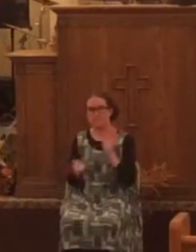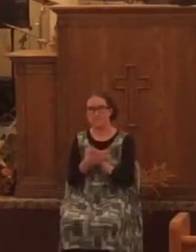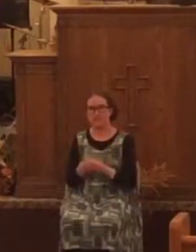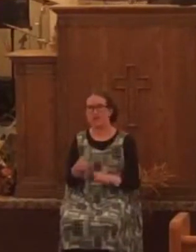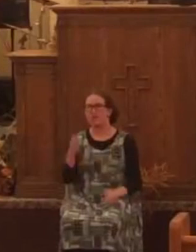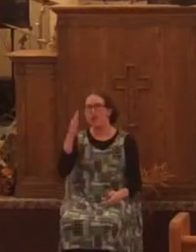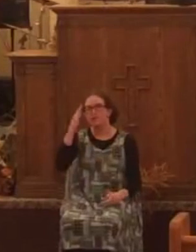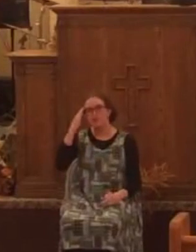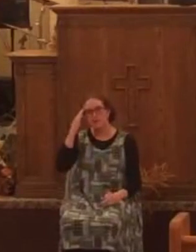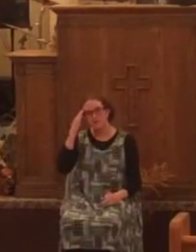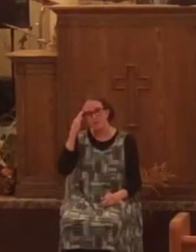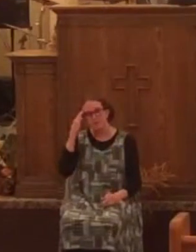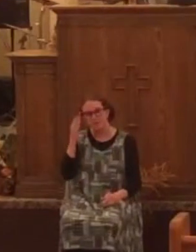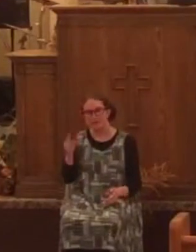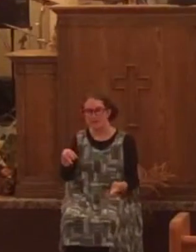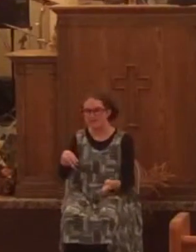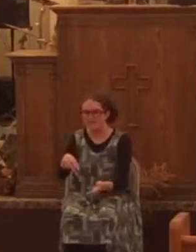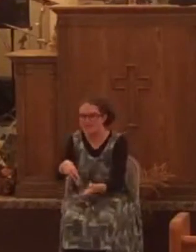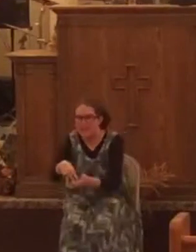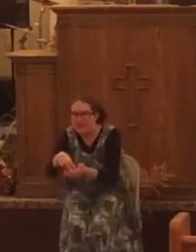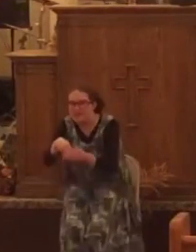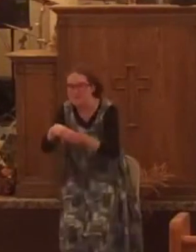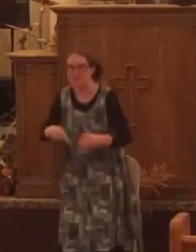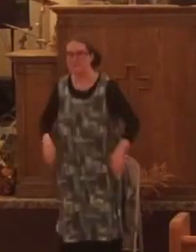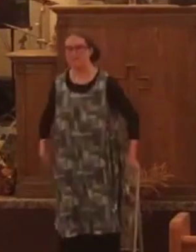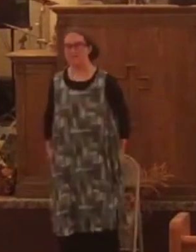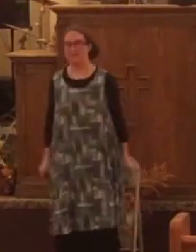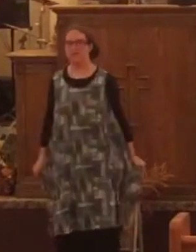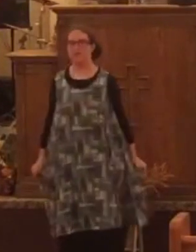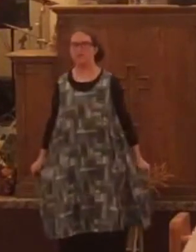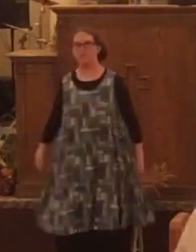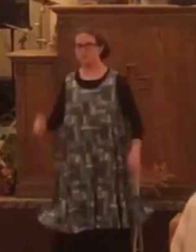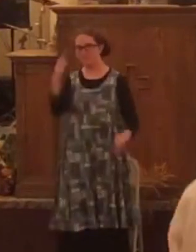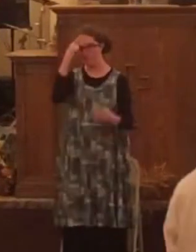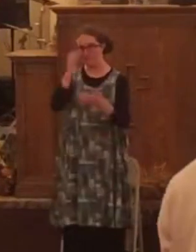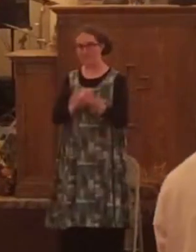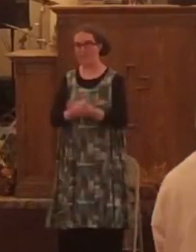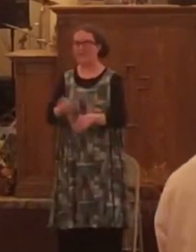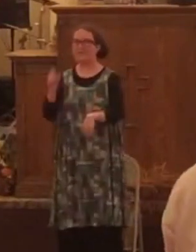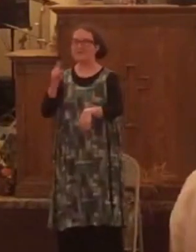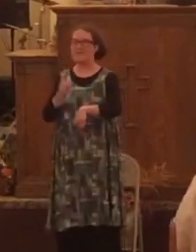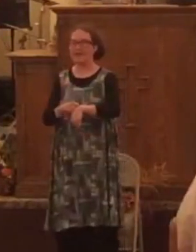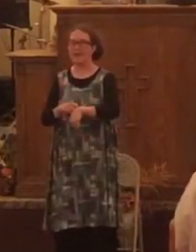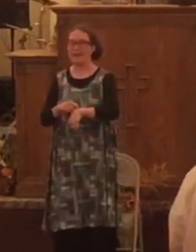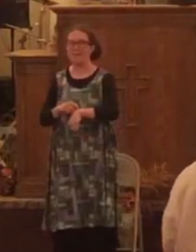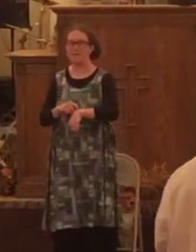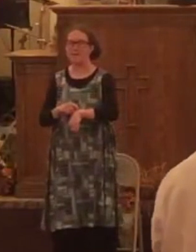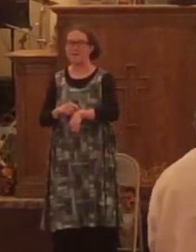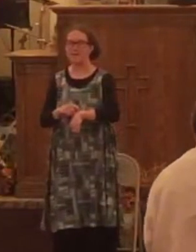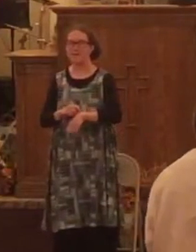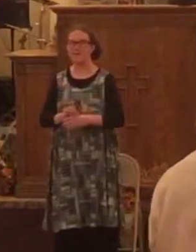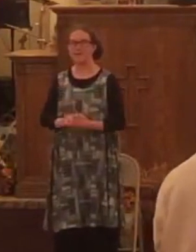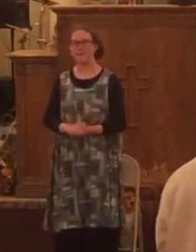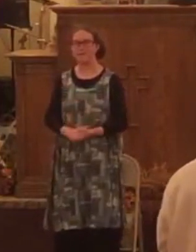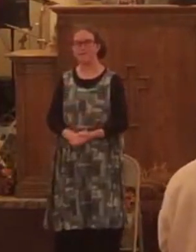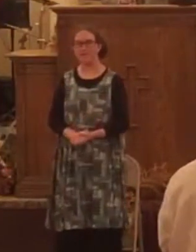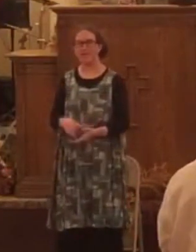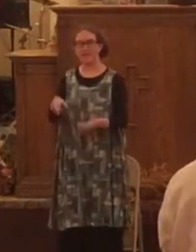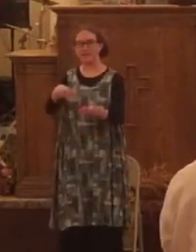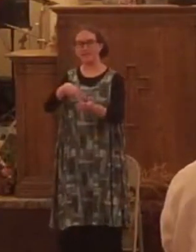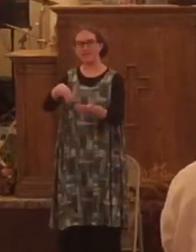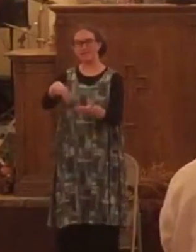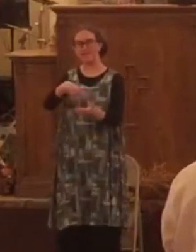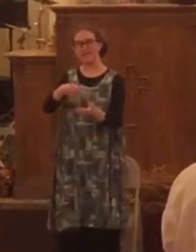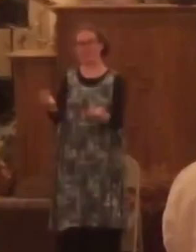Don't you think, let's all stand together. Don't you think it's about time to